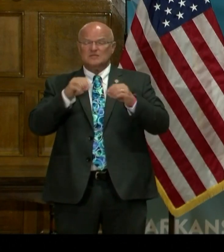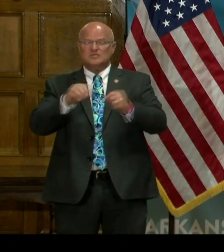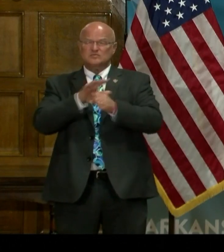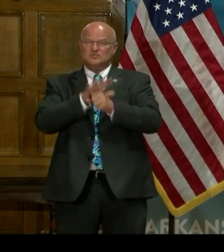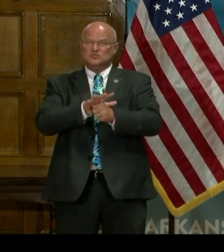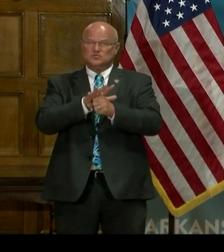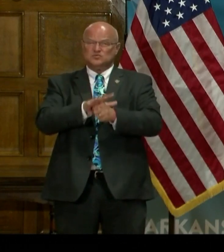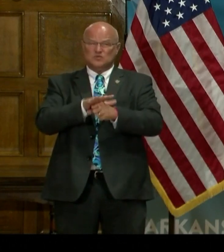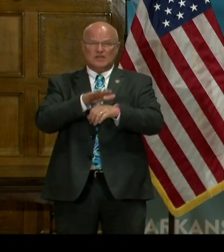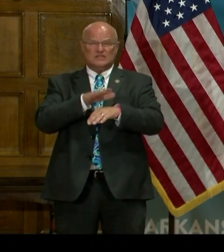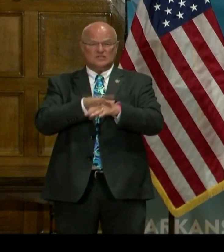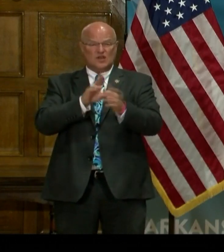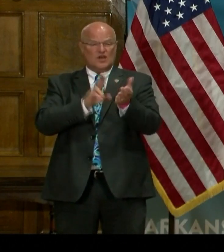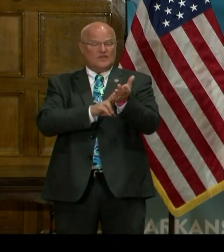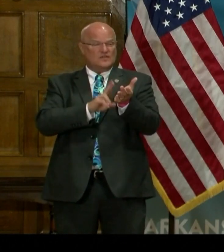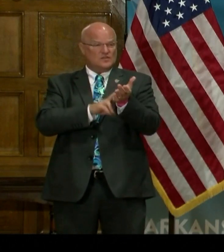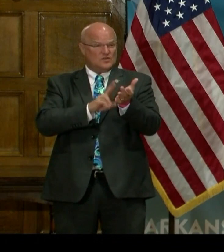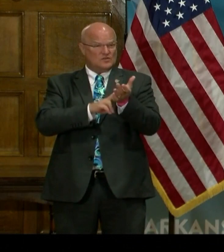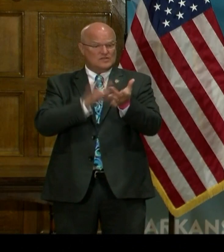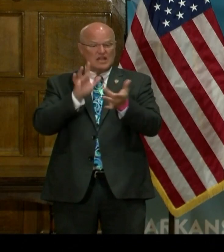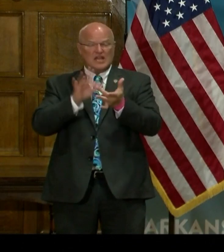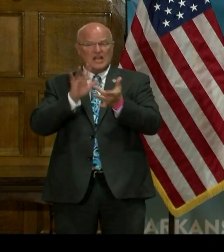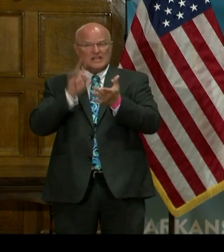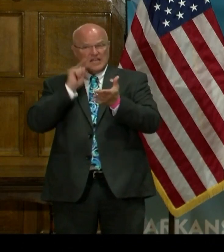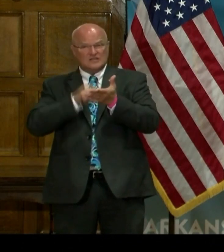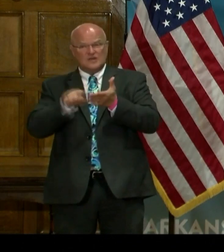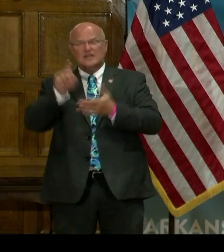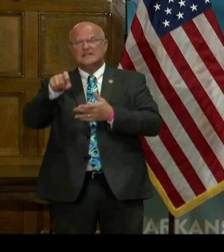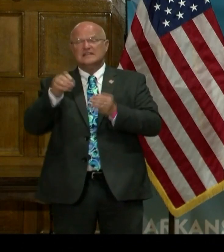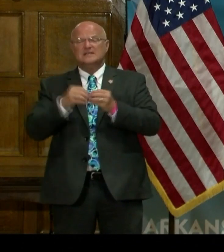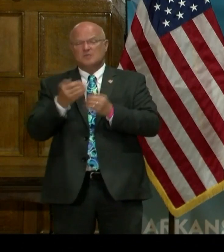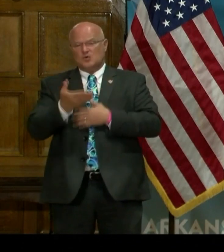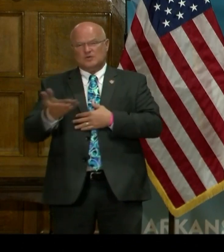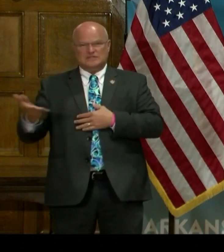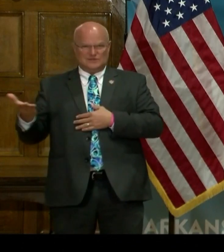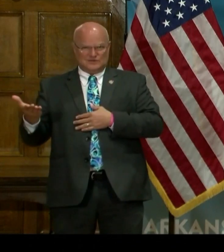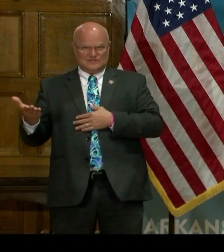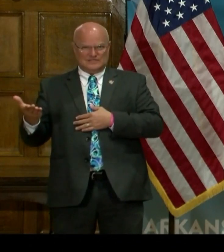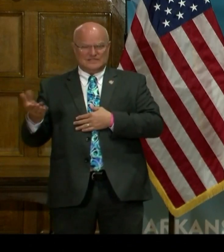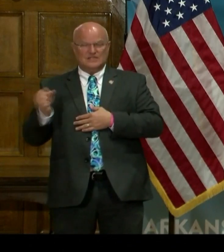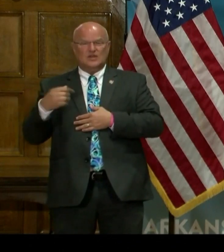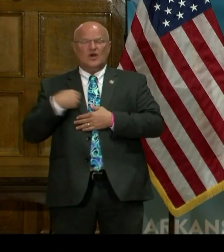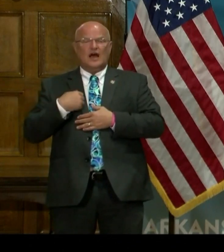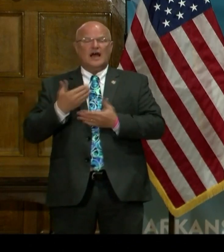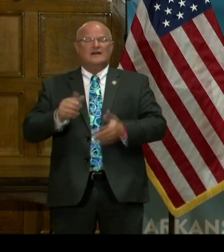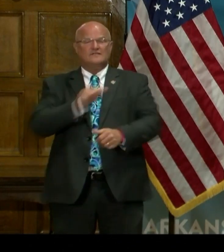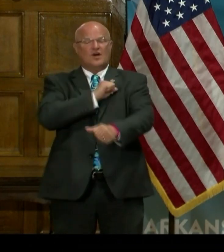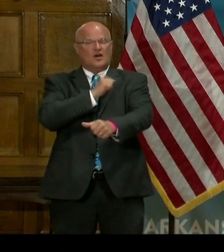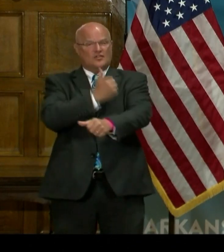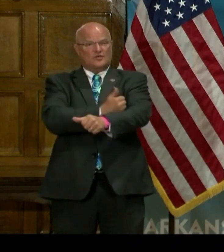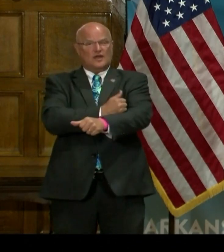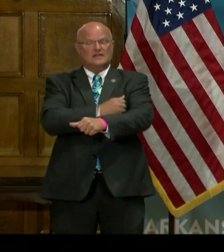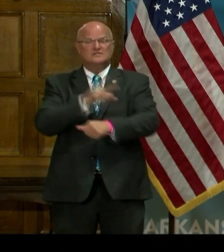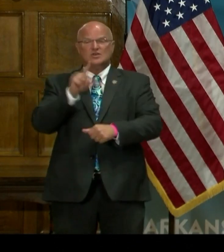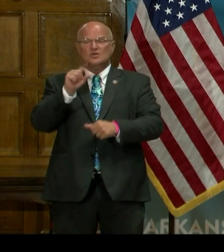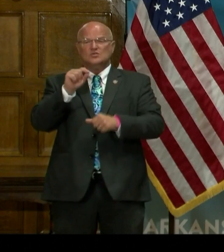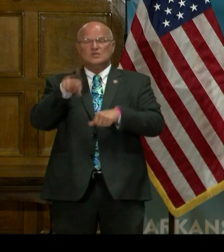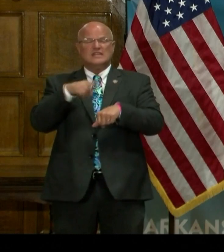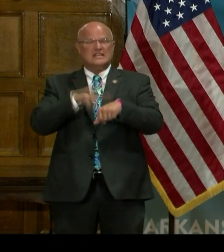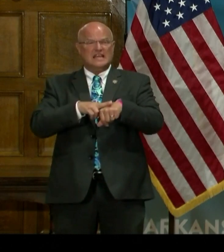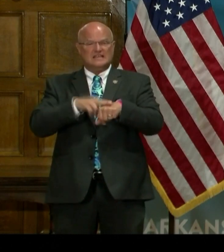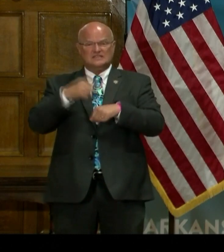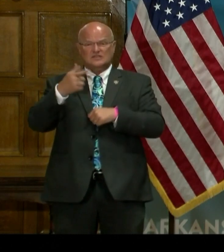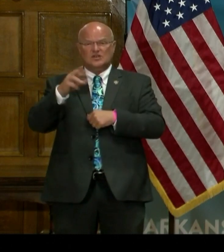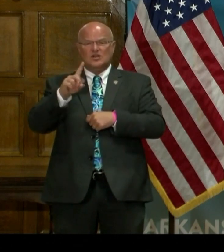a stress on the nurses and our contact tracers. We need more resources there, and so I've authorized 20 National